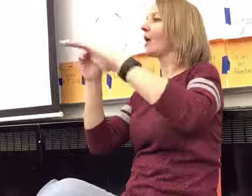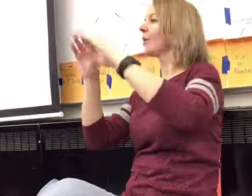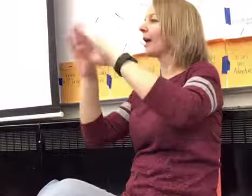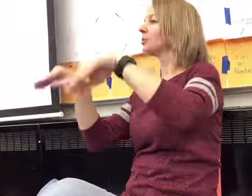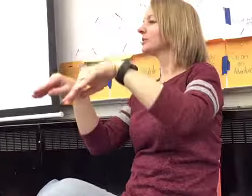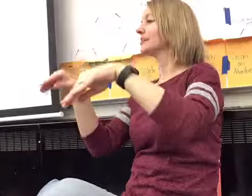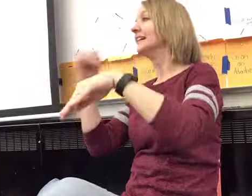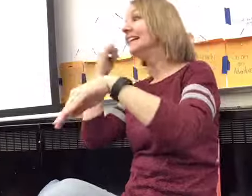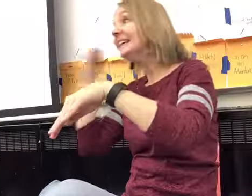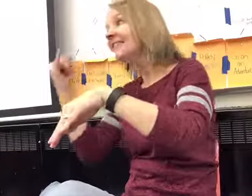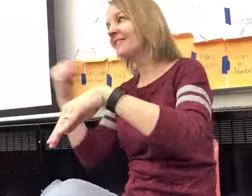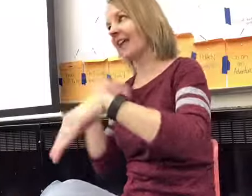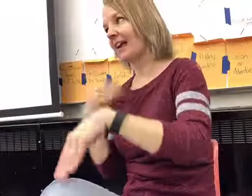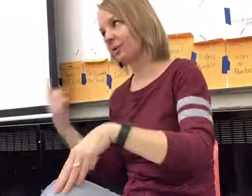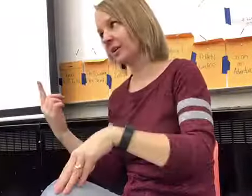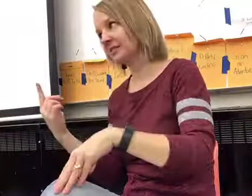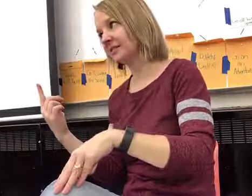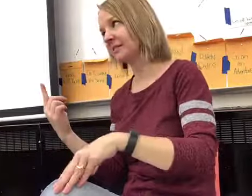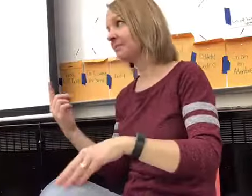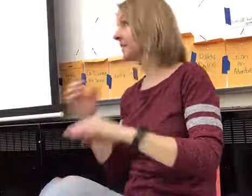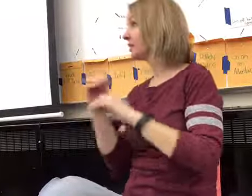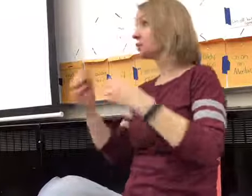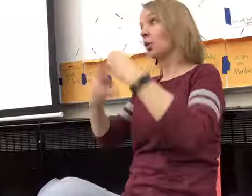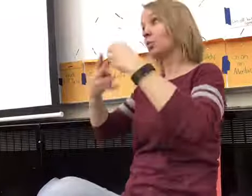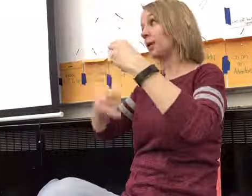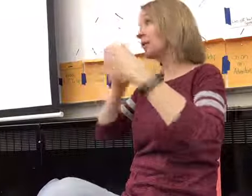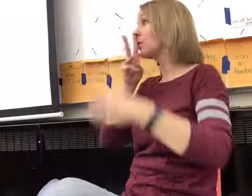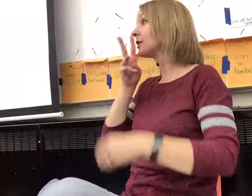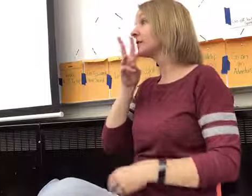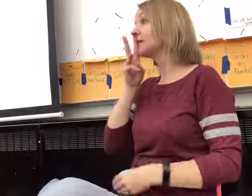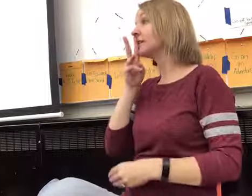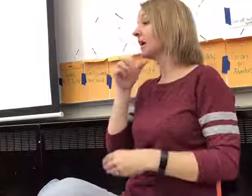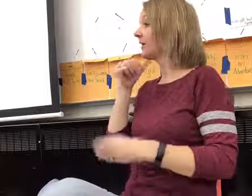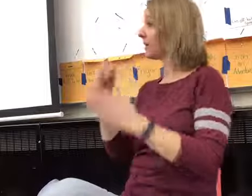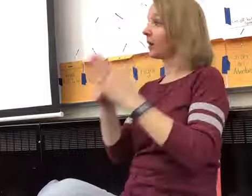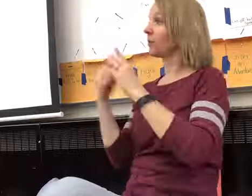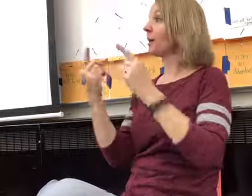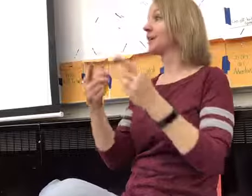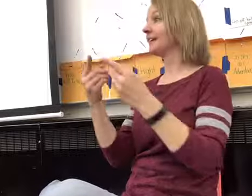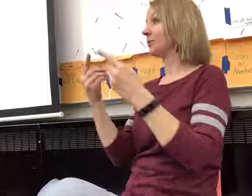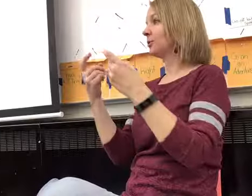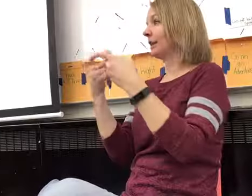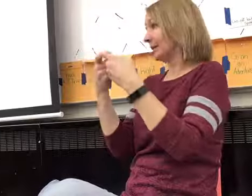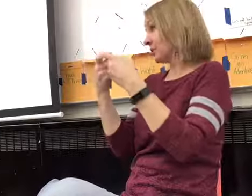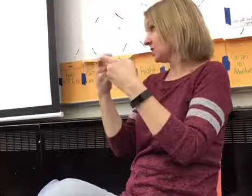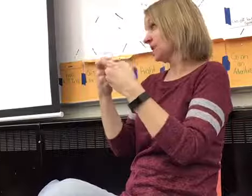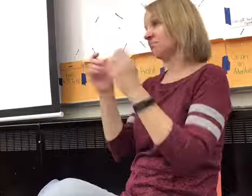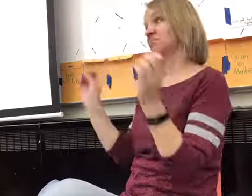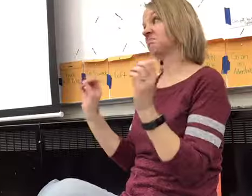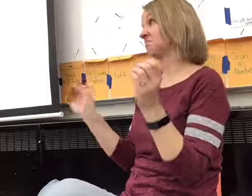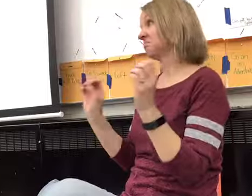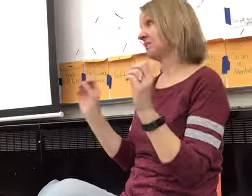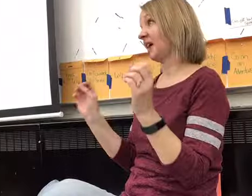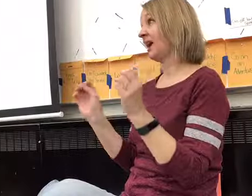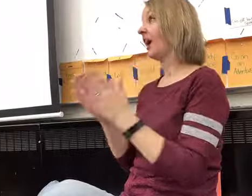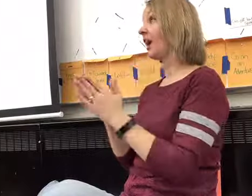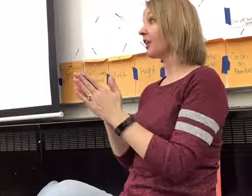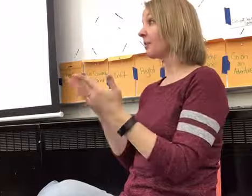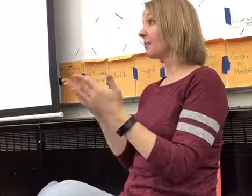one. You have no running water. They're not required to give you electricity or anything along those lines. Now the book that you need to star on here